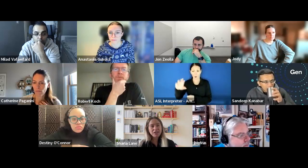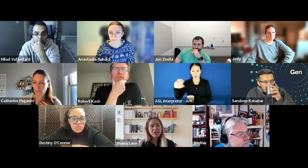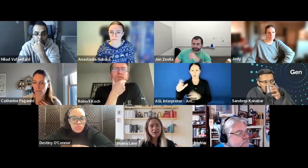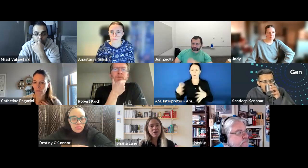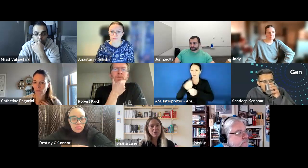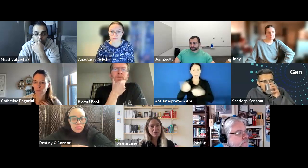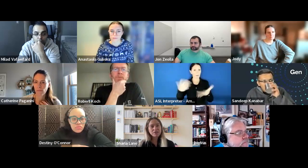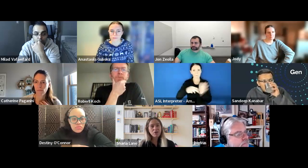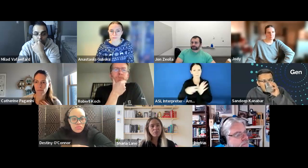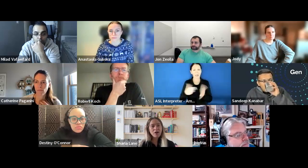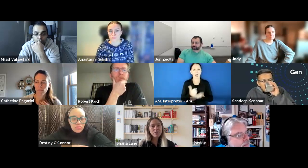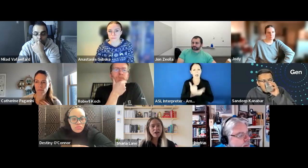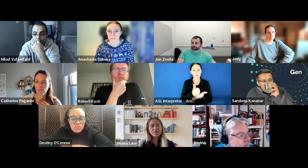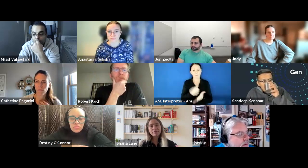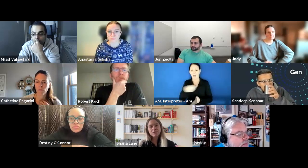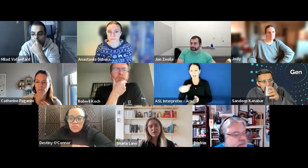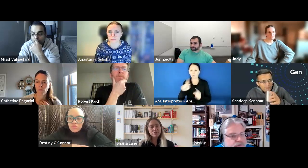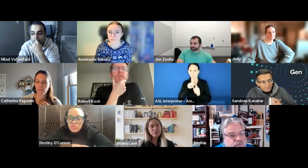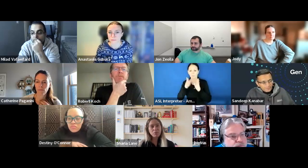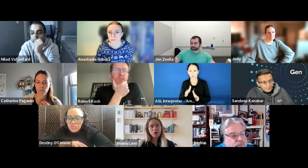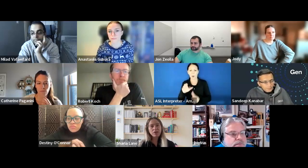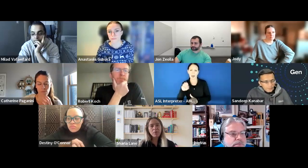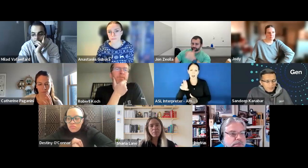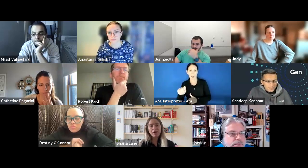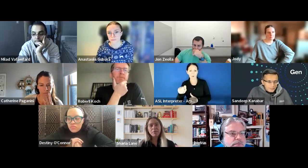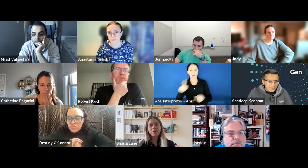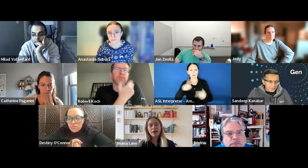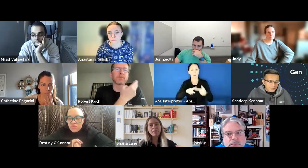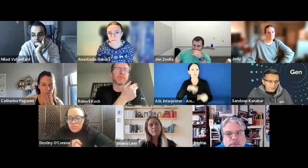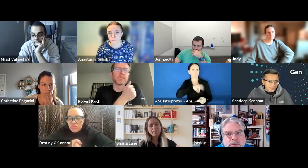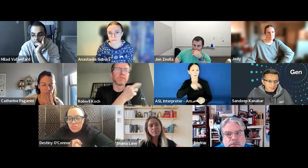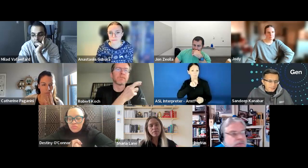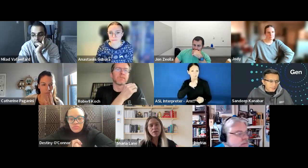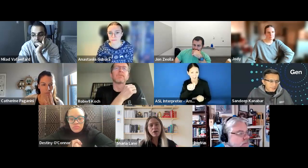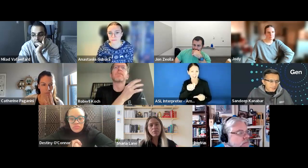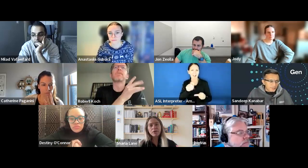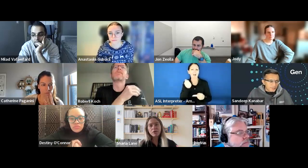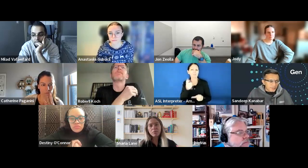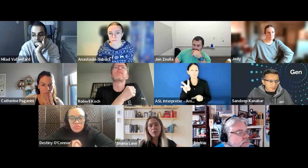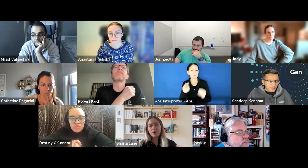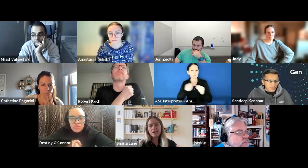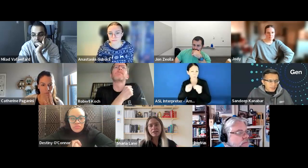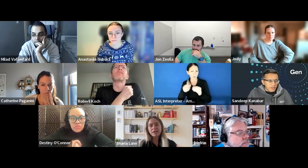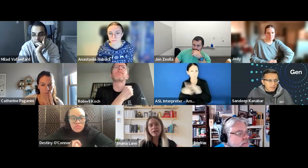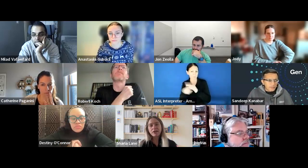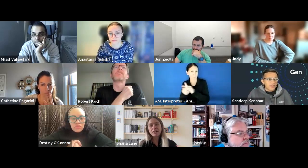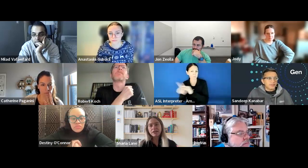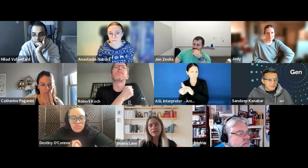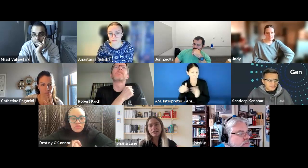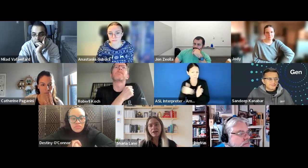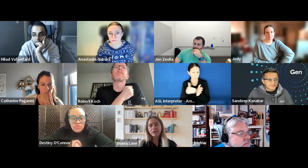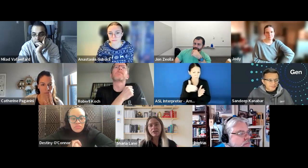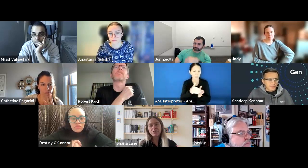Out. And another one is called PROFNET. There's a few more that are popping up every day. But what I did